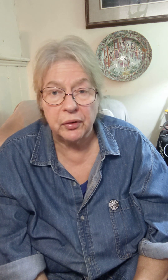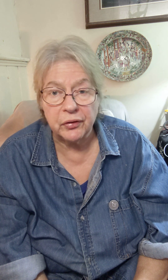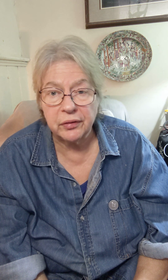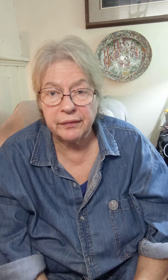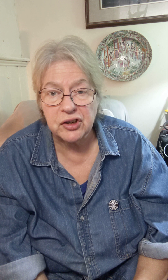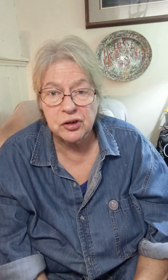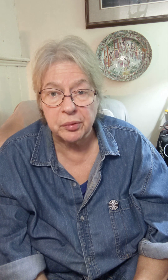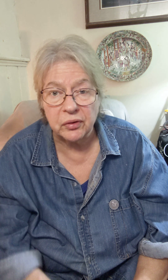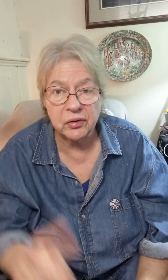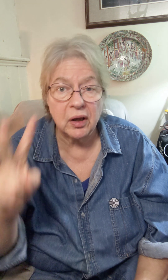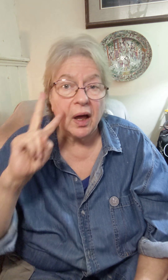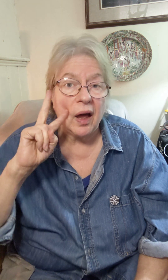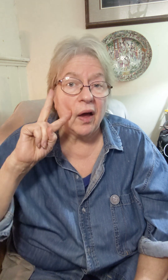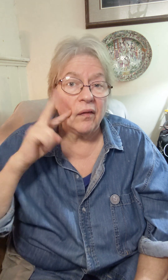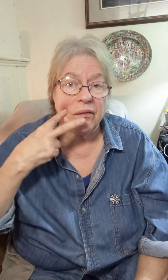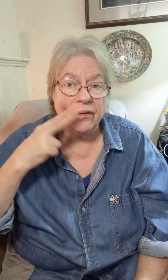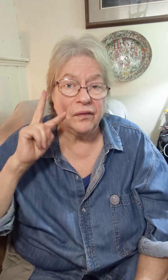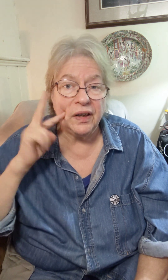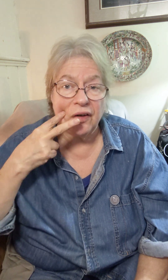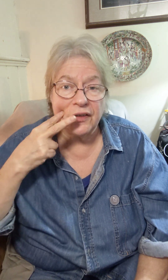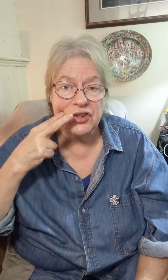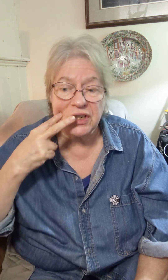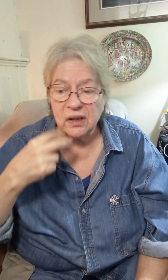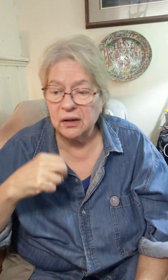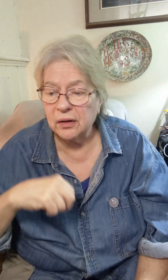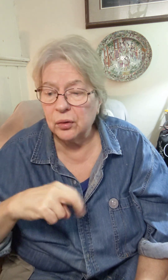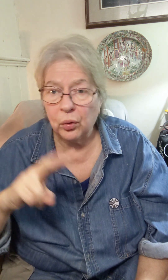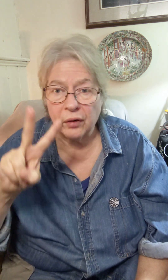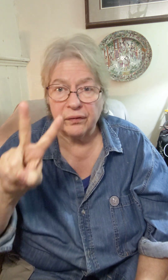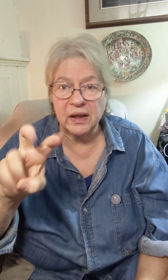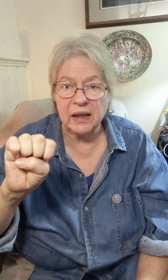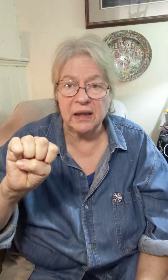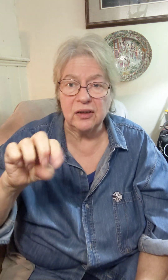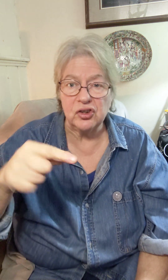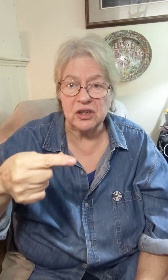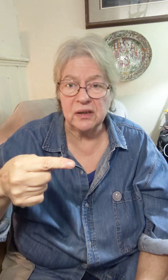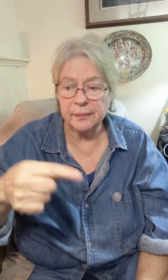Vegetables, vegetables. V on the cheek, or VEG.